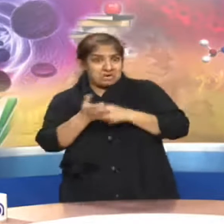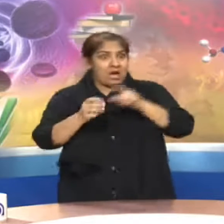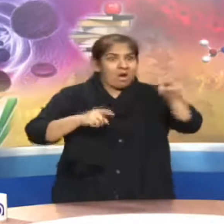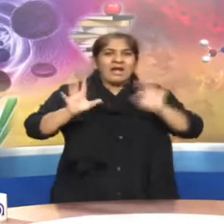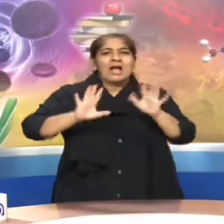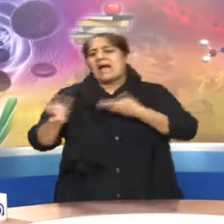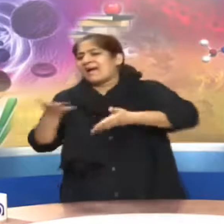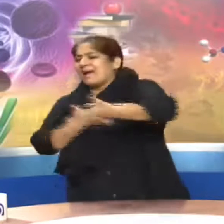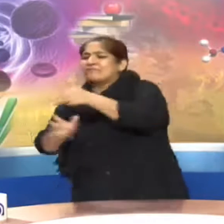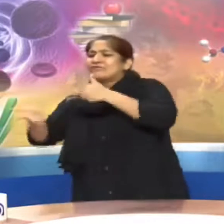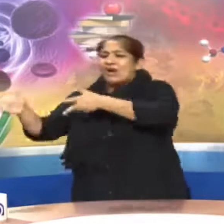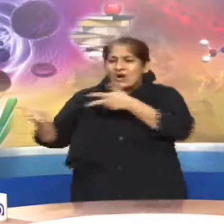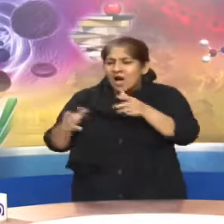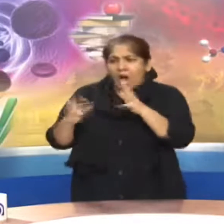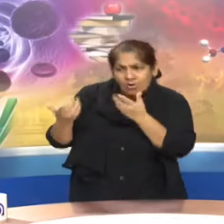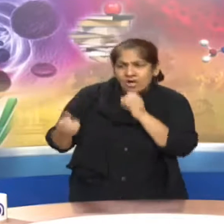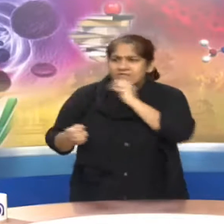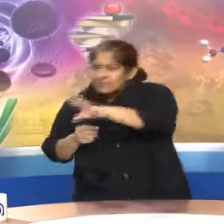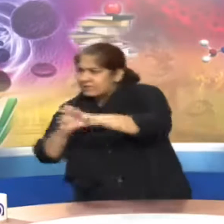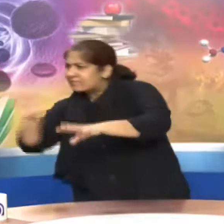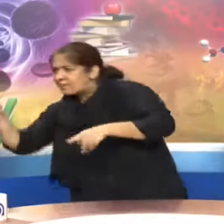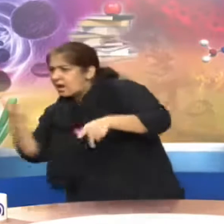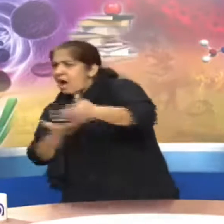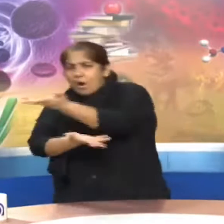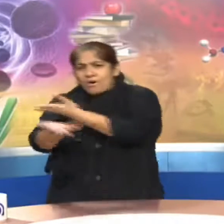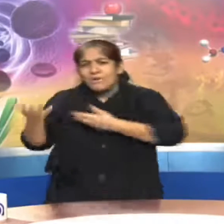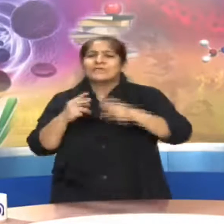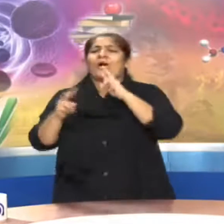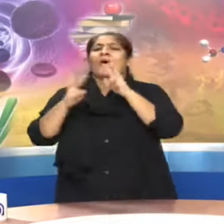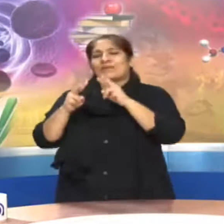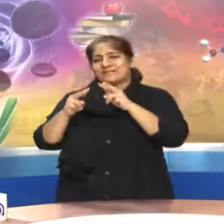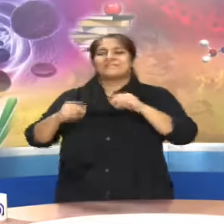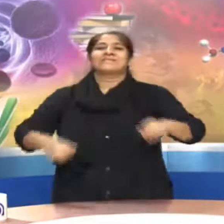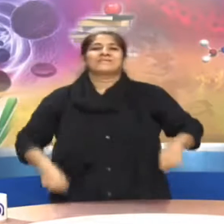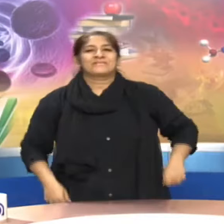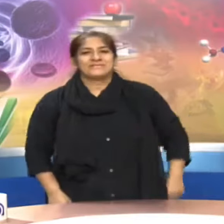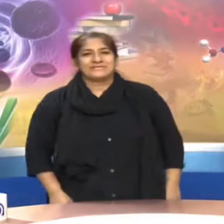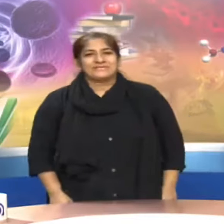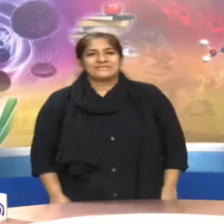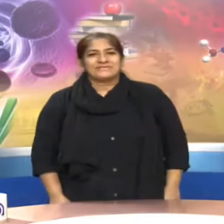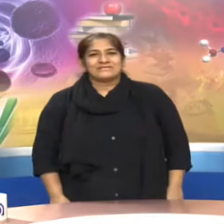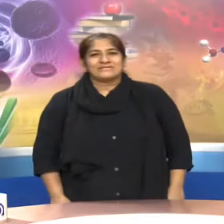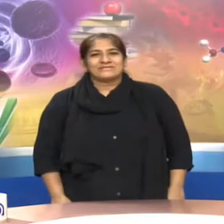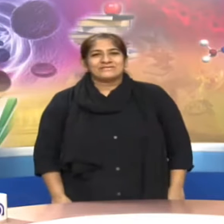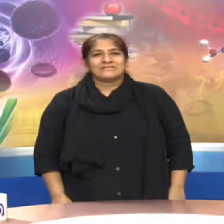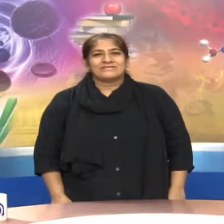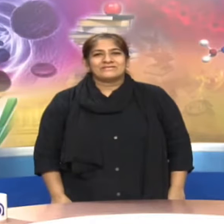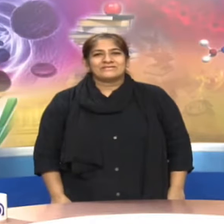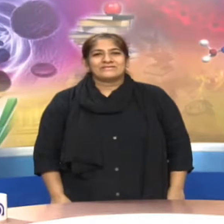have general people we talk with, like family, friends, we discuss with them. So that is important.